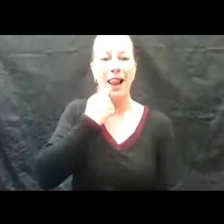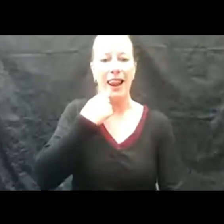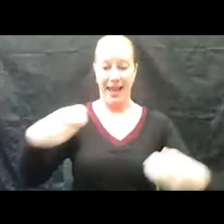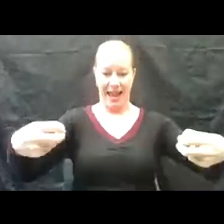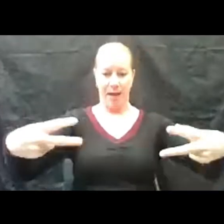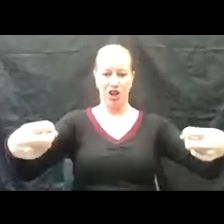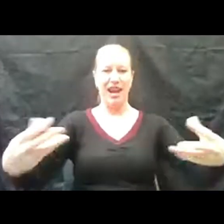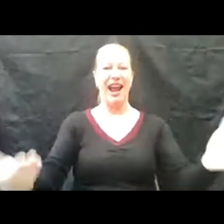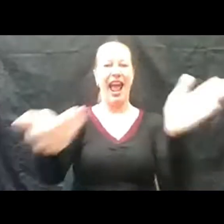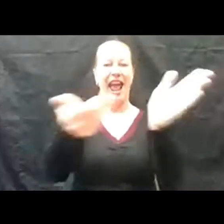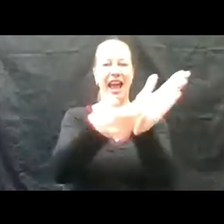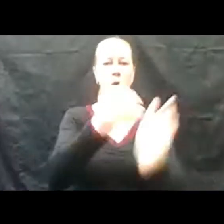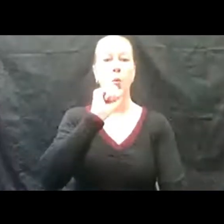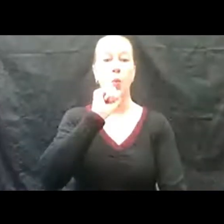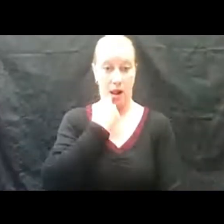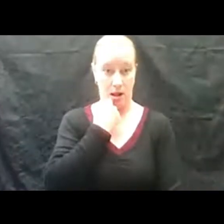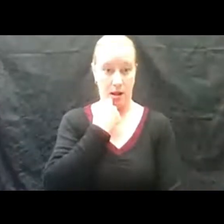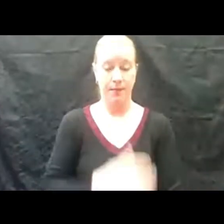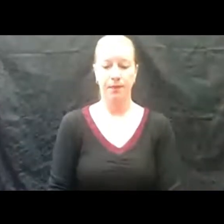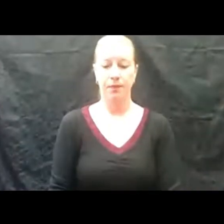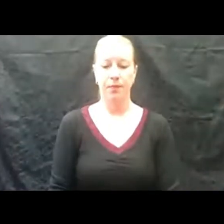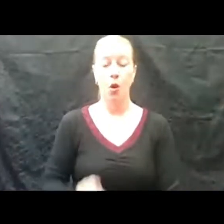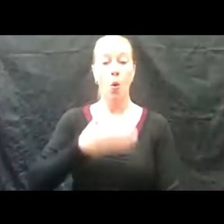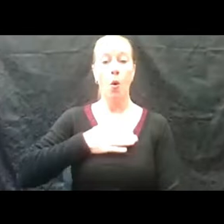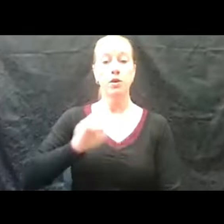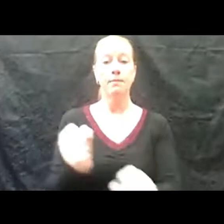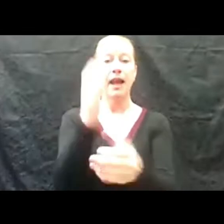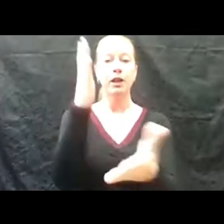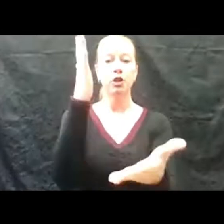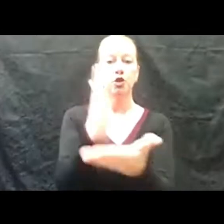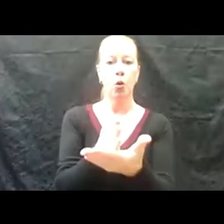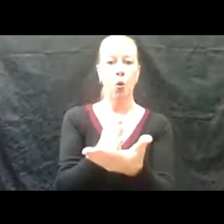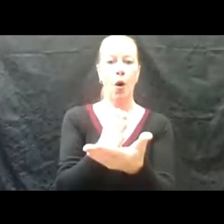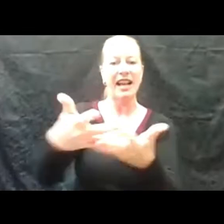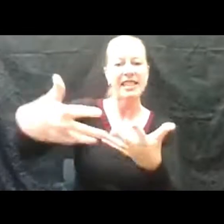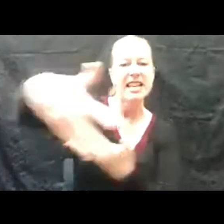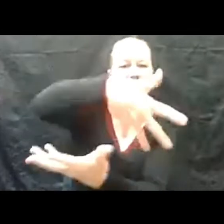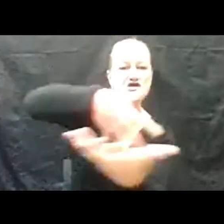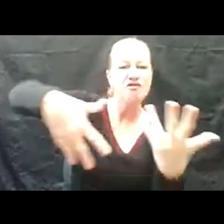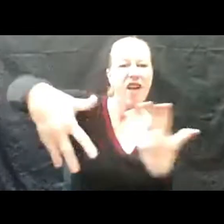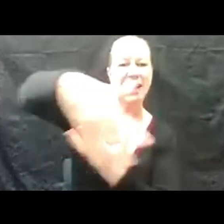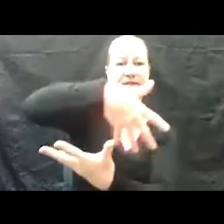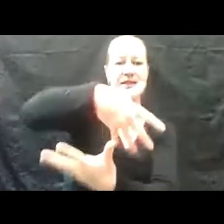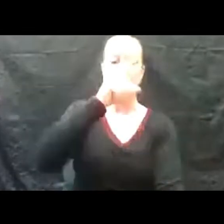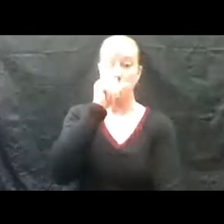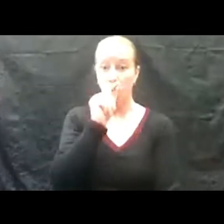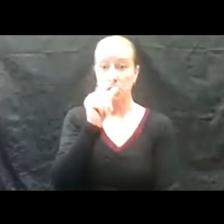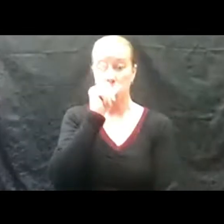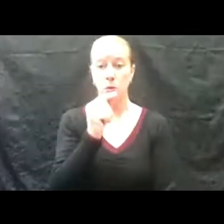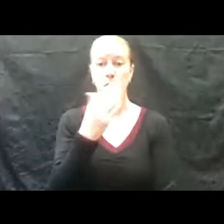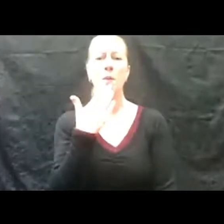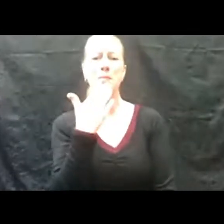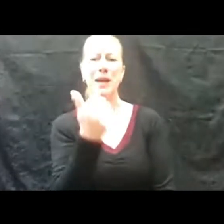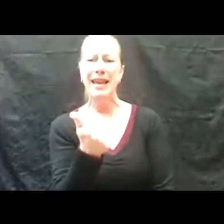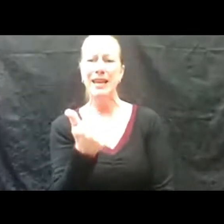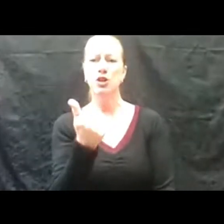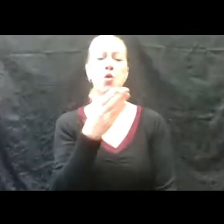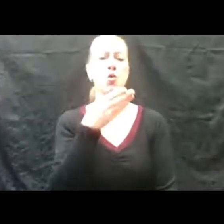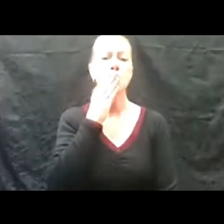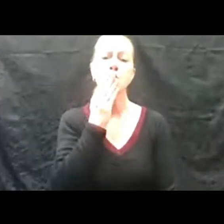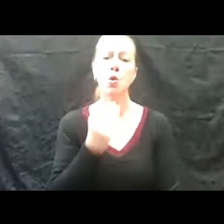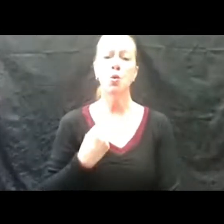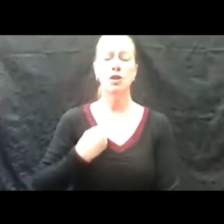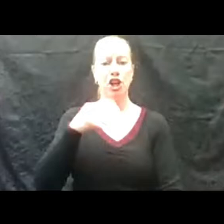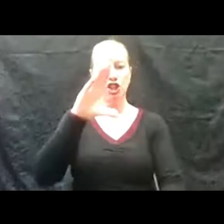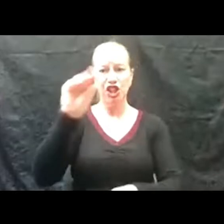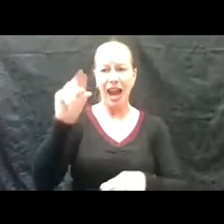captioning. We want to make this Correro as interactive as possible. So please use the chat to make